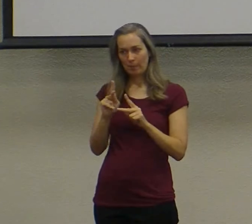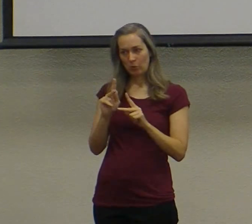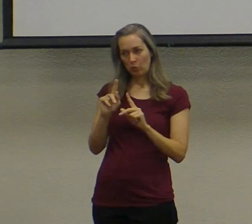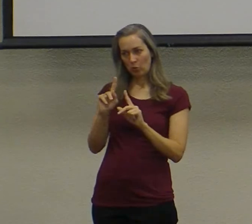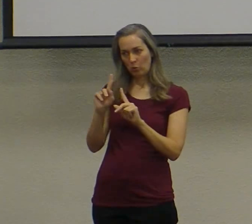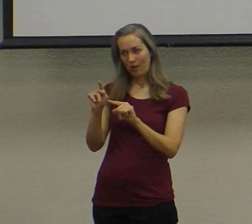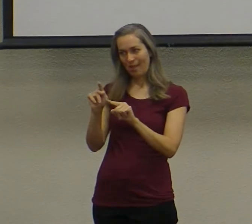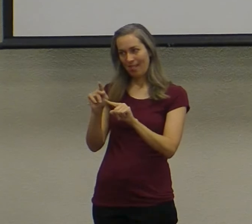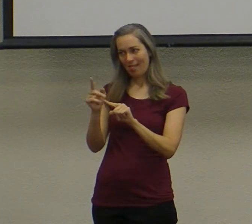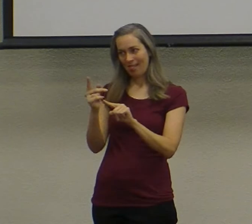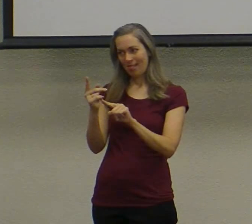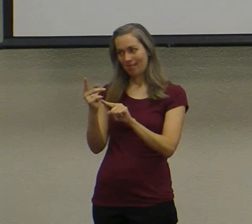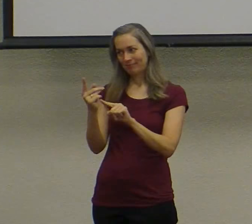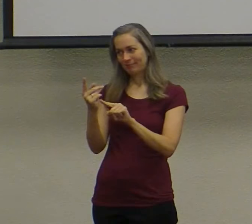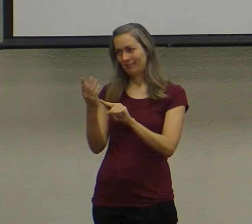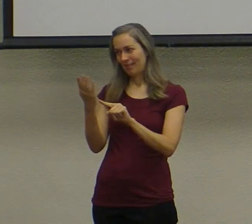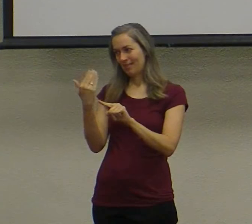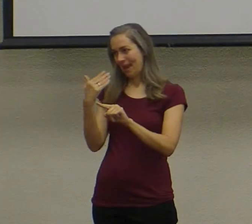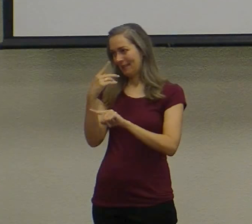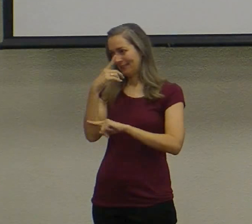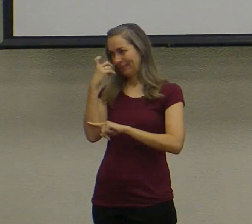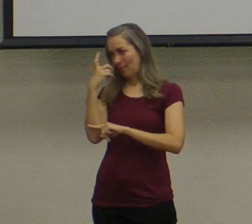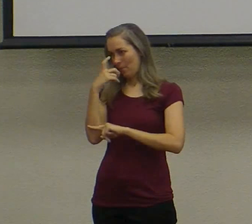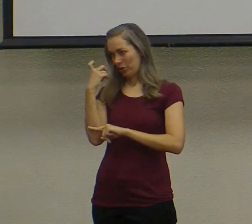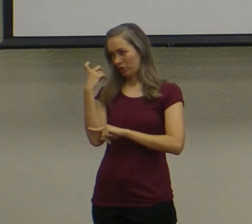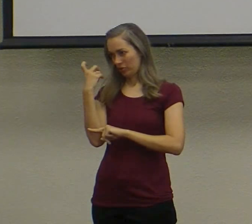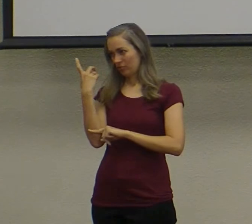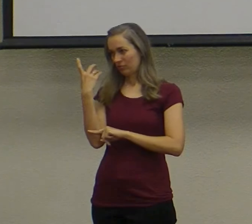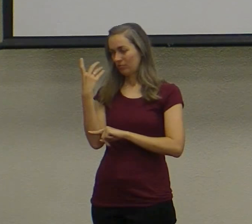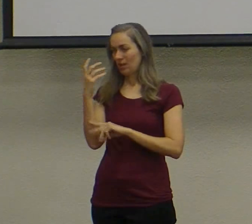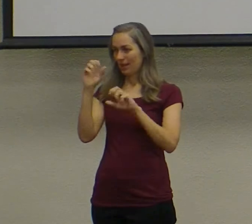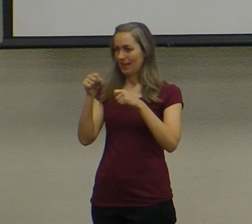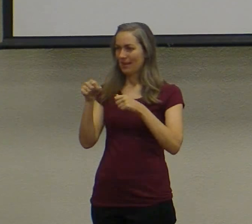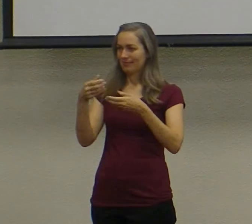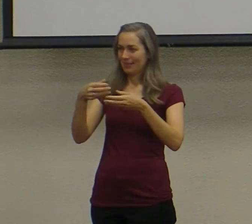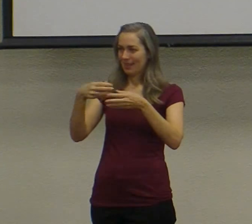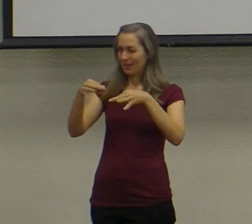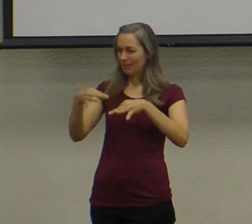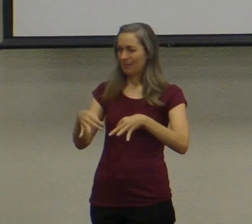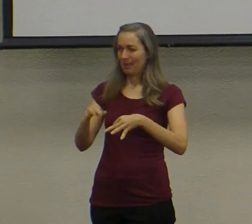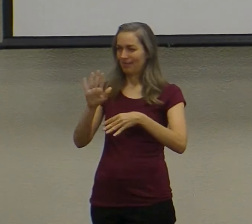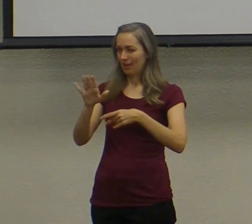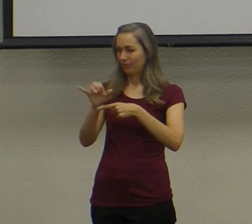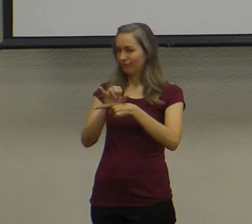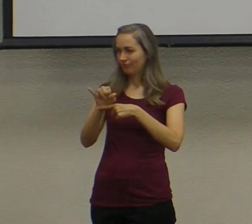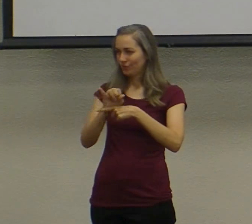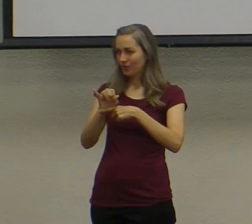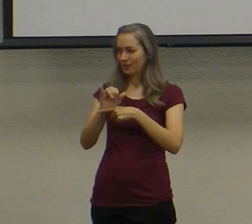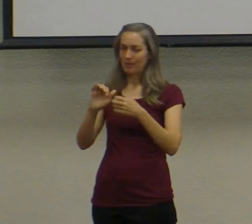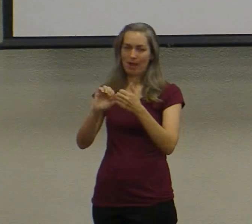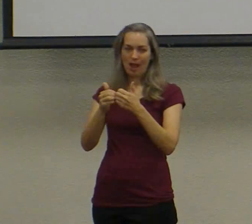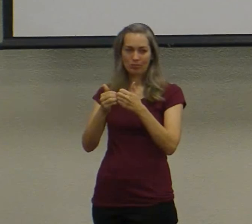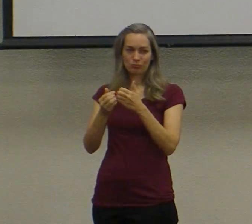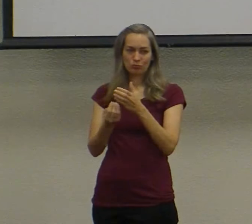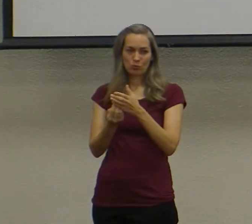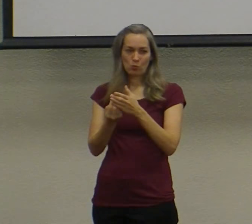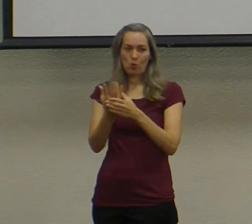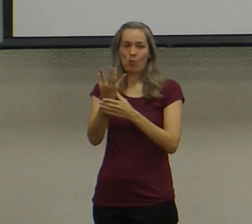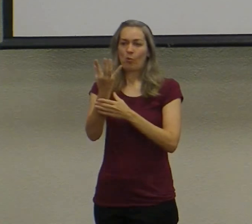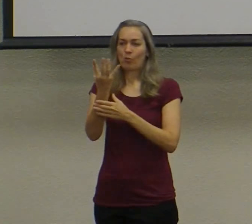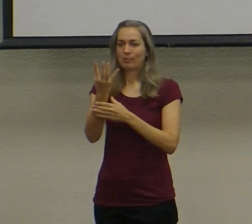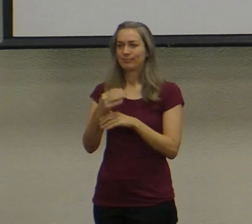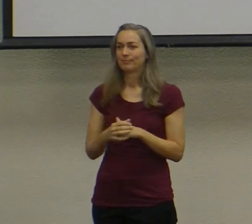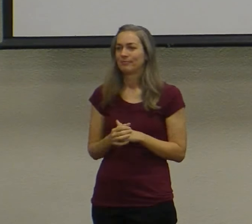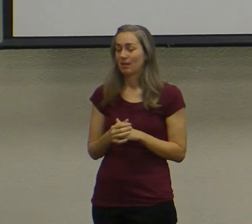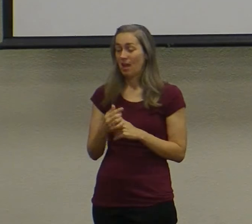a little bit about their experience and areas that they grew in. I honestly told them to tell us the good, the